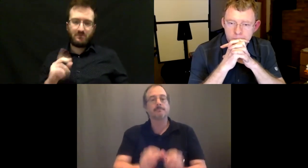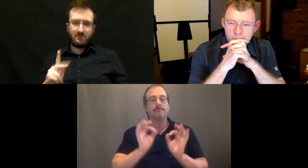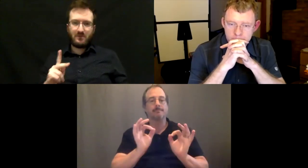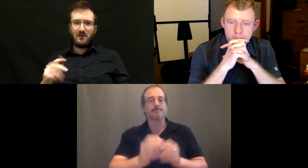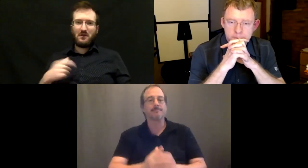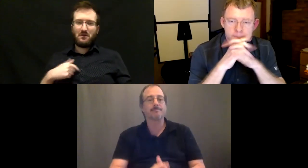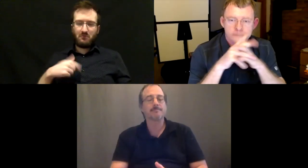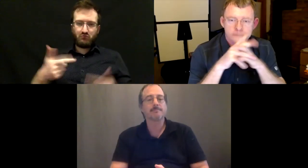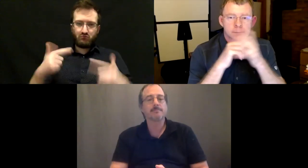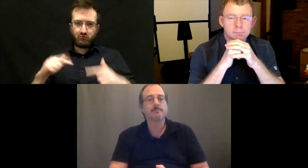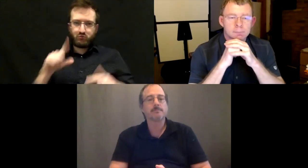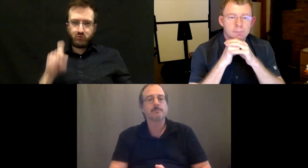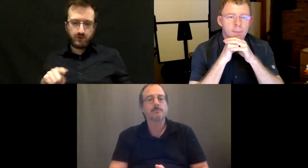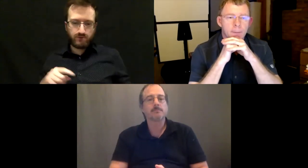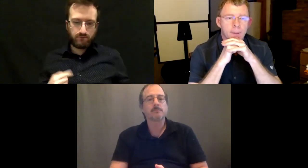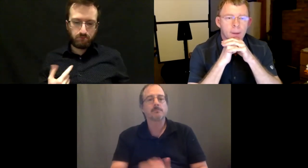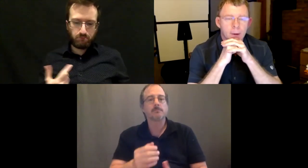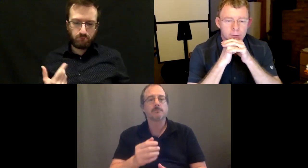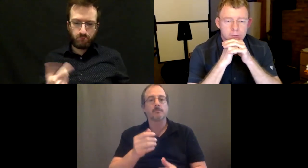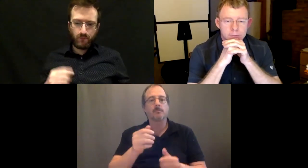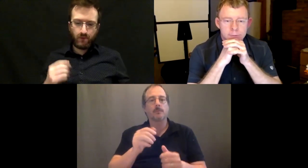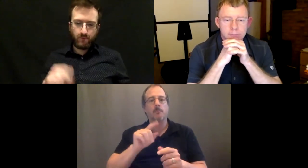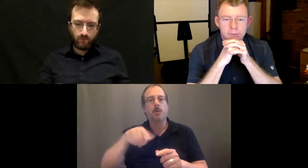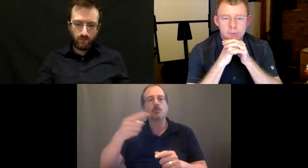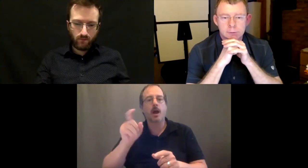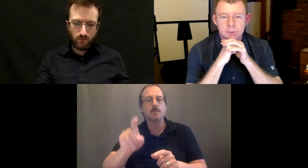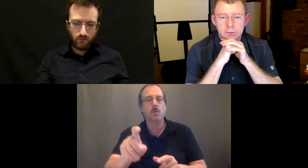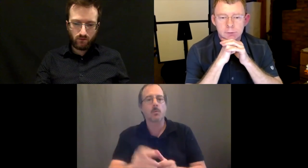Perfect. Okay. On to my next question.